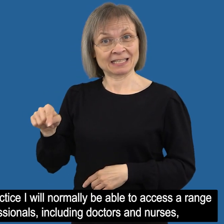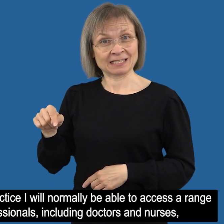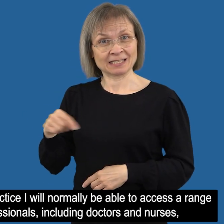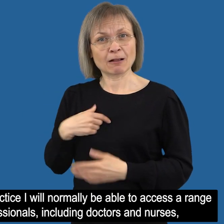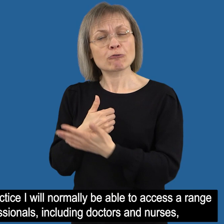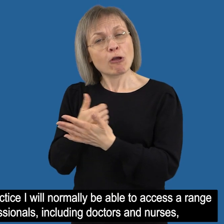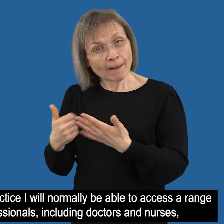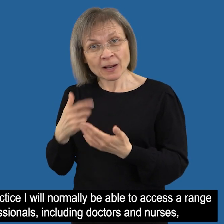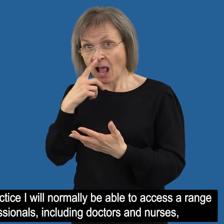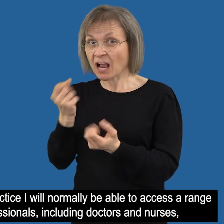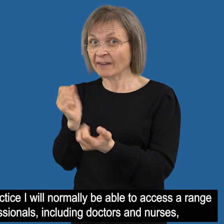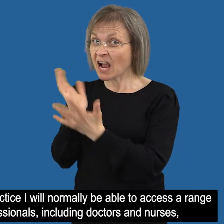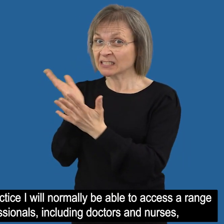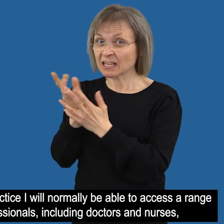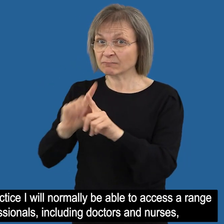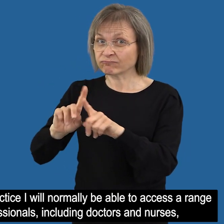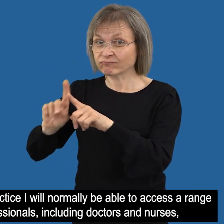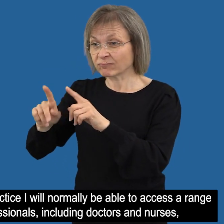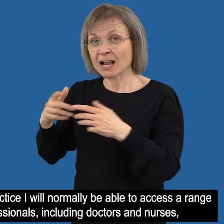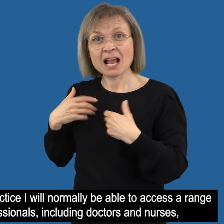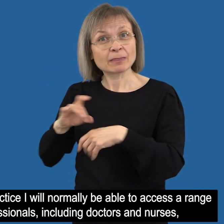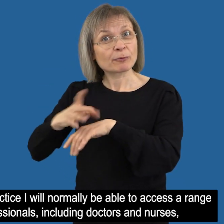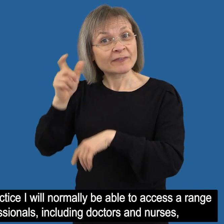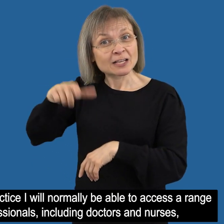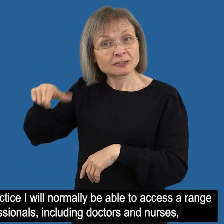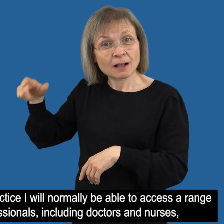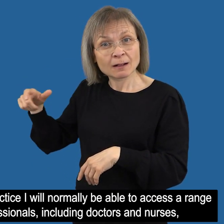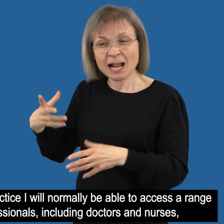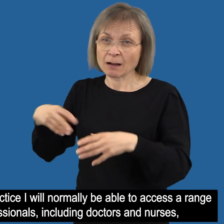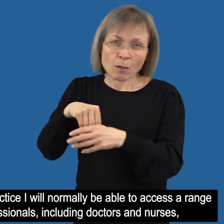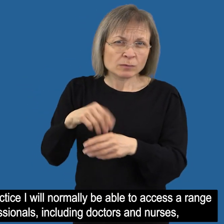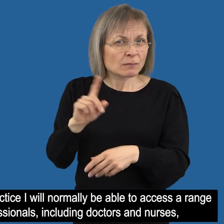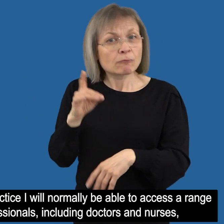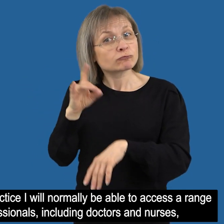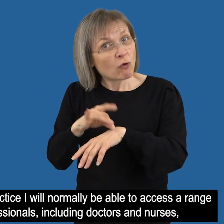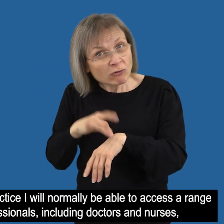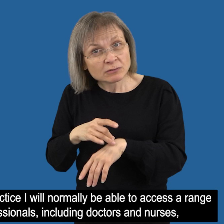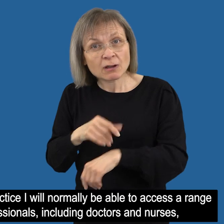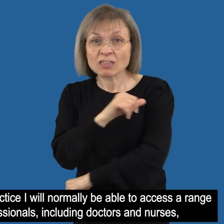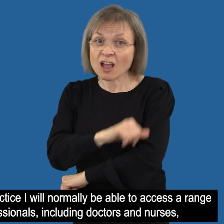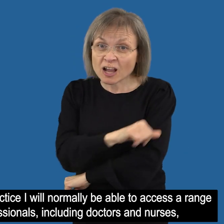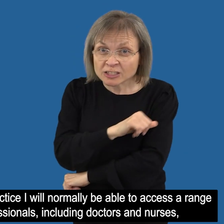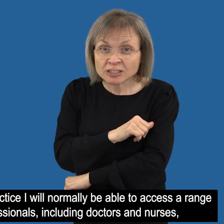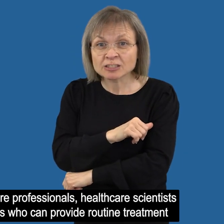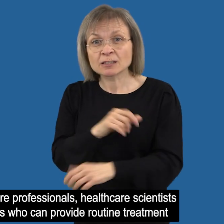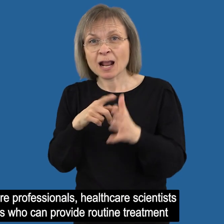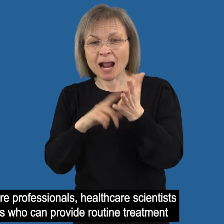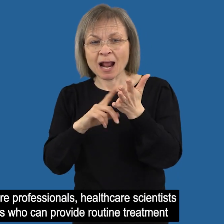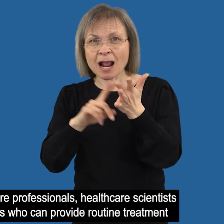Through my GP practice, I will normally be able to access a range of health professionals, including doctors and nurses,